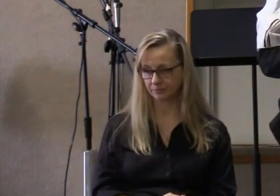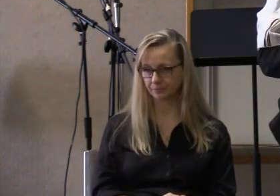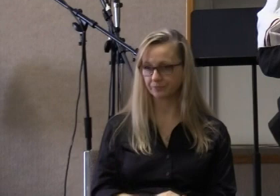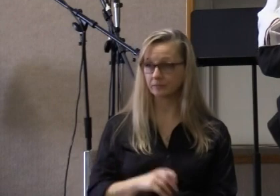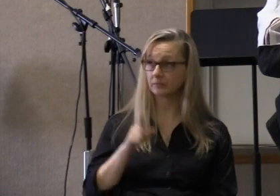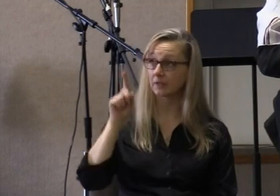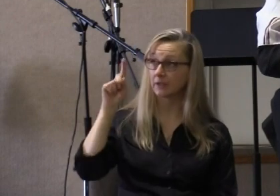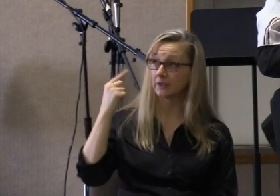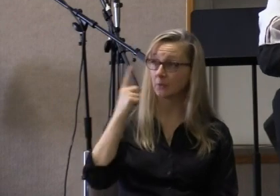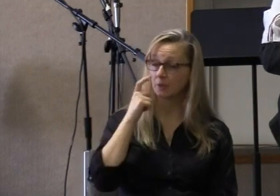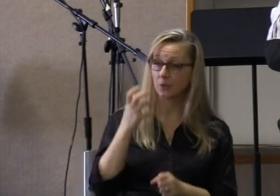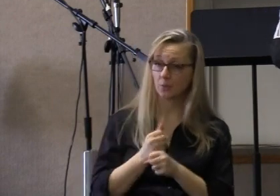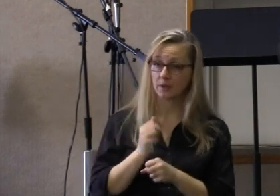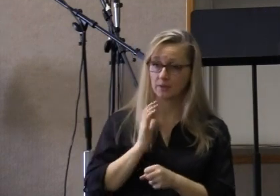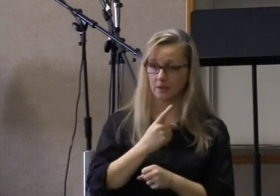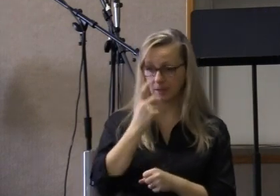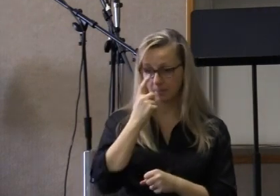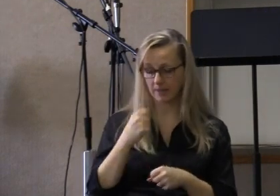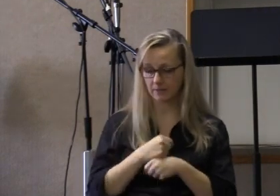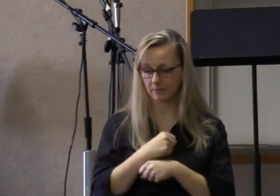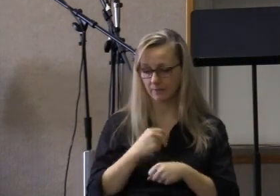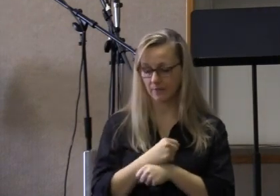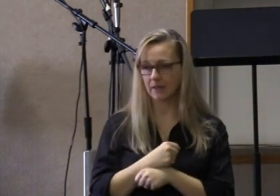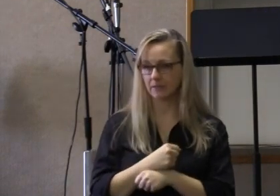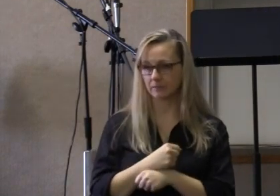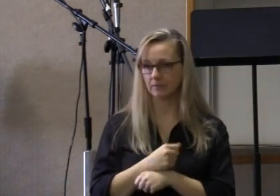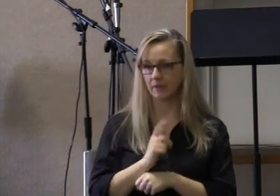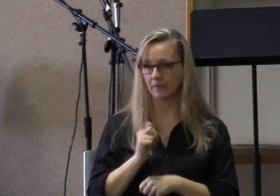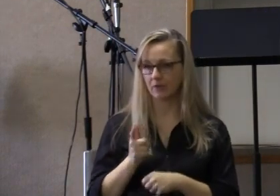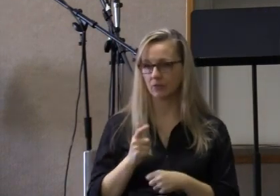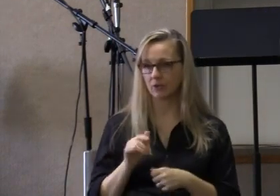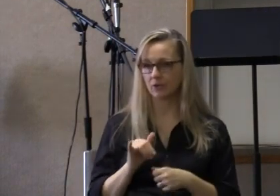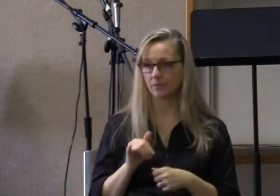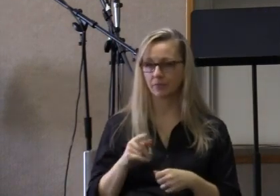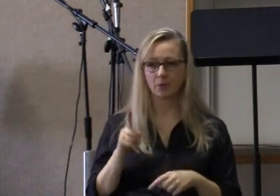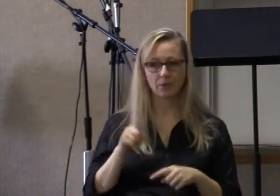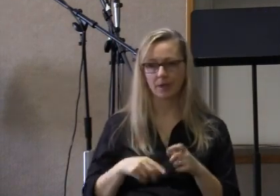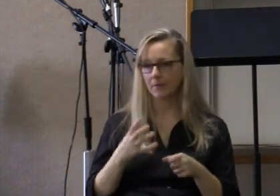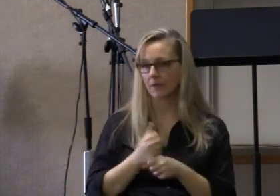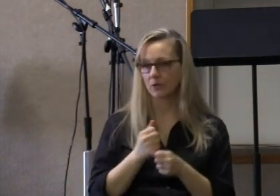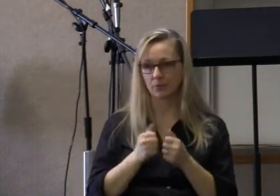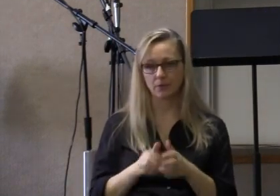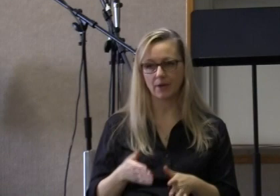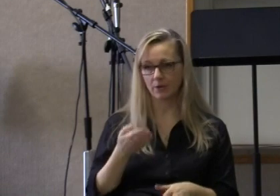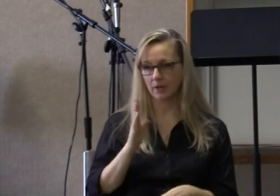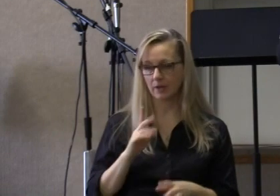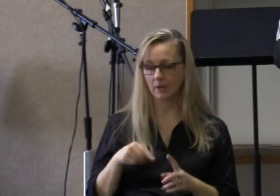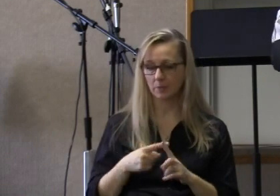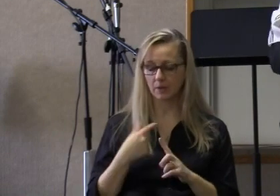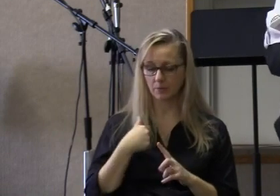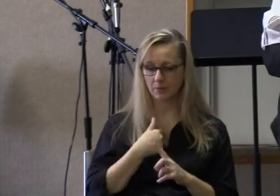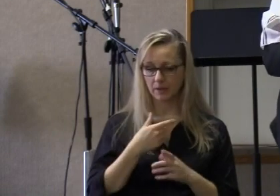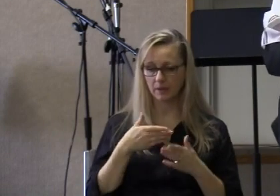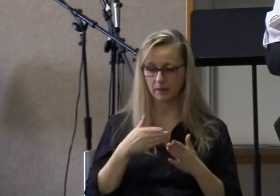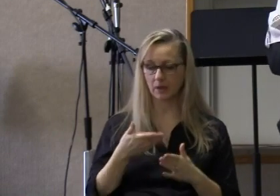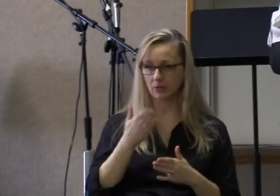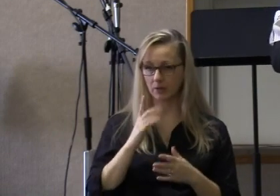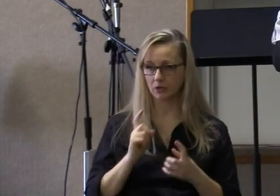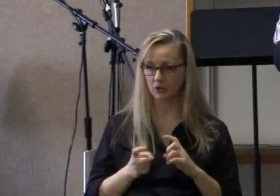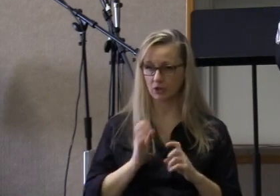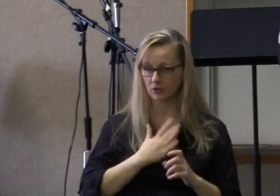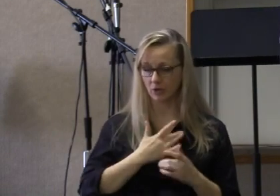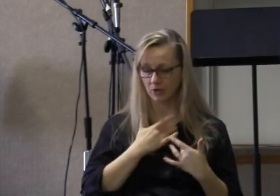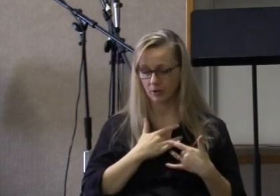us. You cannot be victorious without God, and when we allow God to change our hearts and